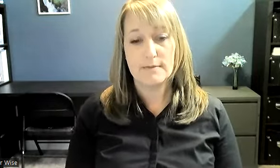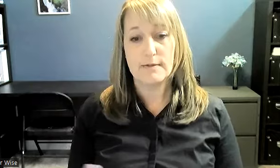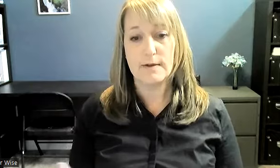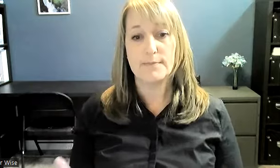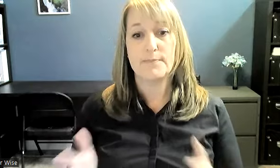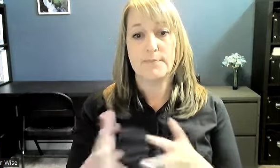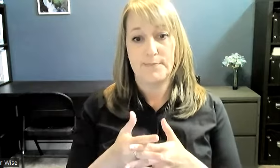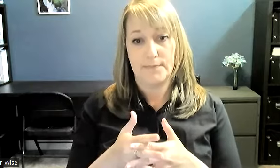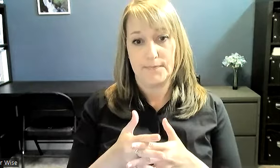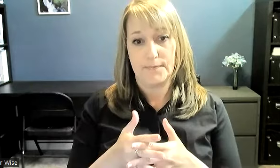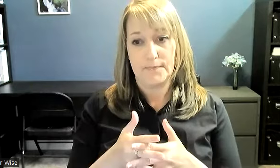Okay.